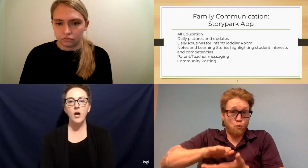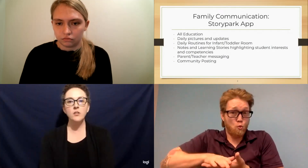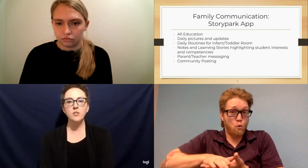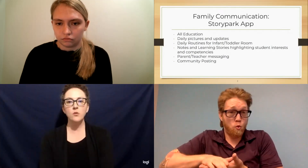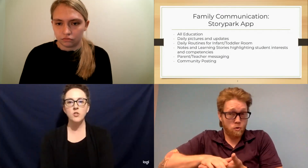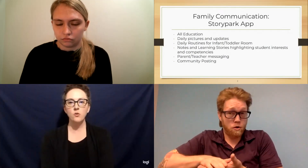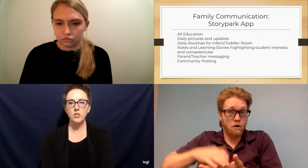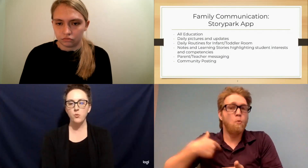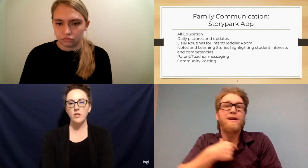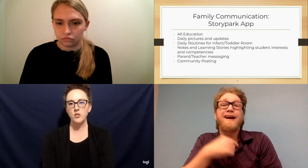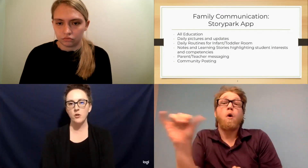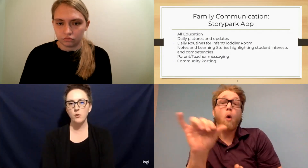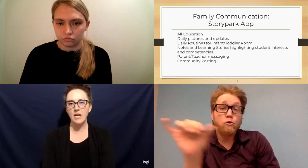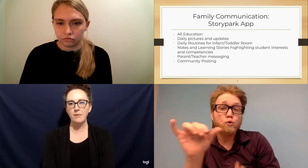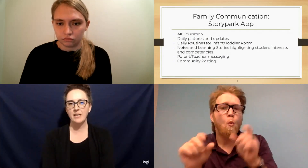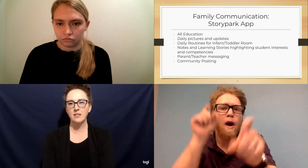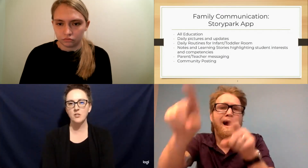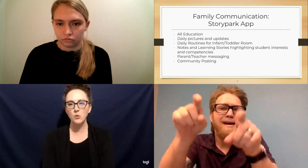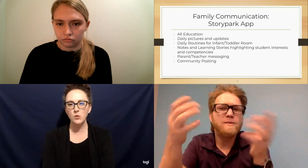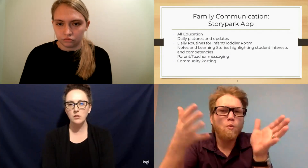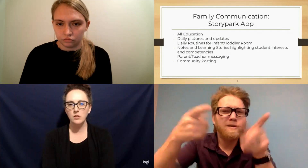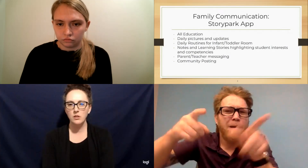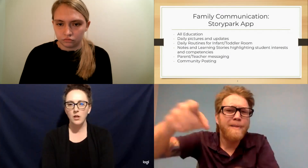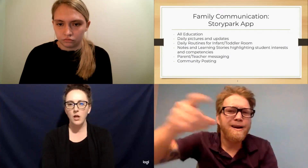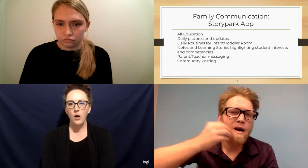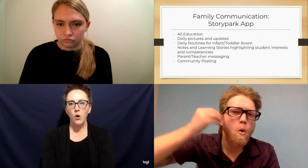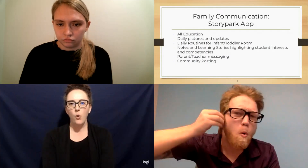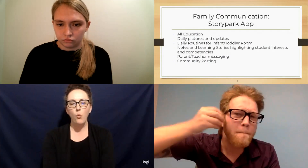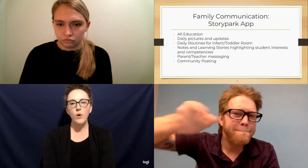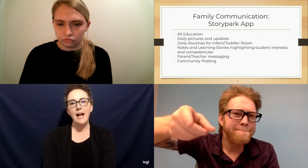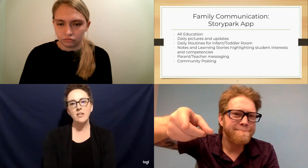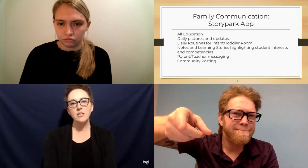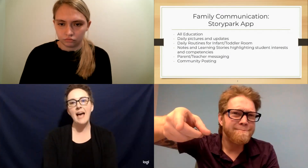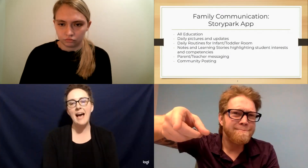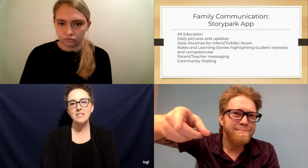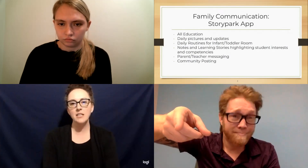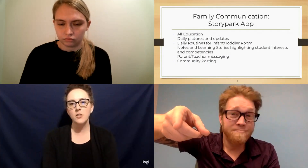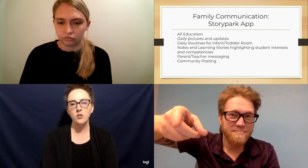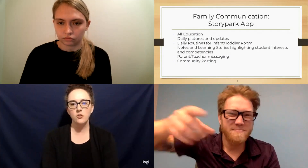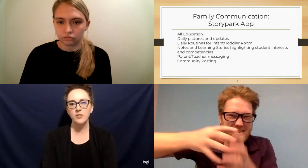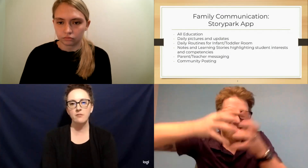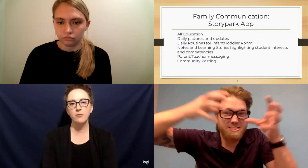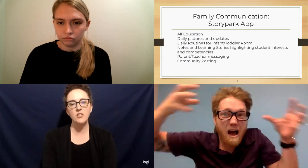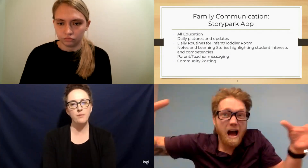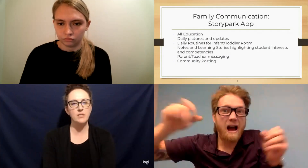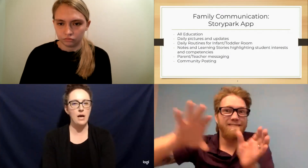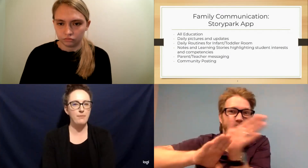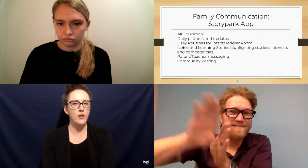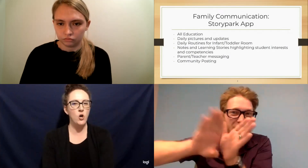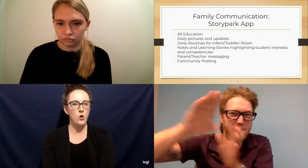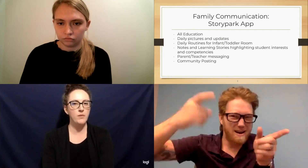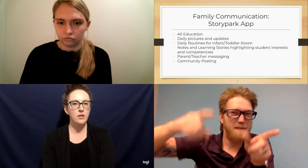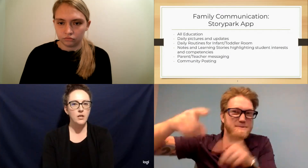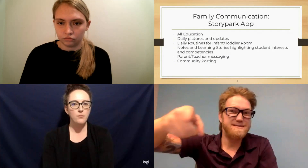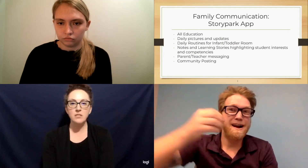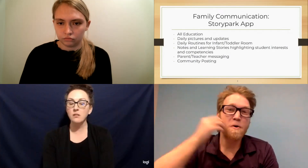We also don't just want to show you what's happening at the school. We're actually asking you for information about what's happening at